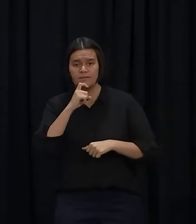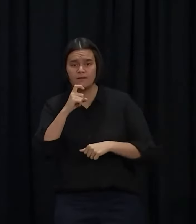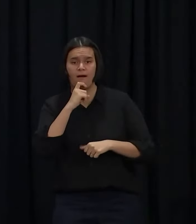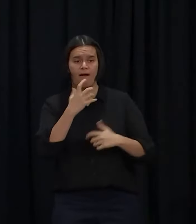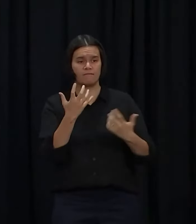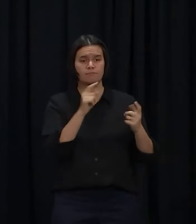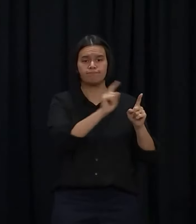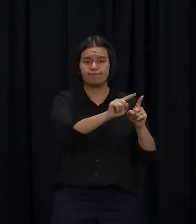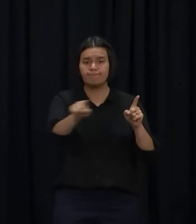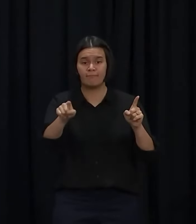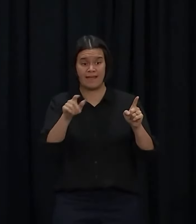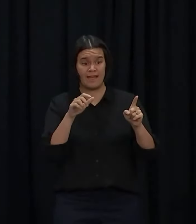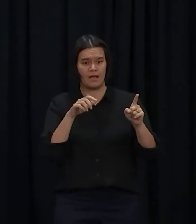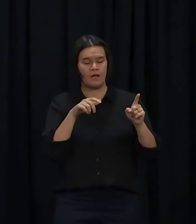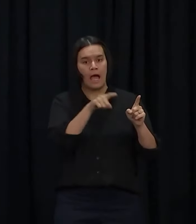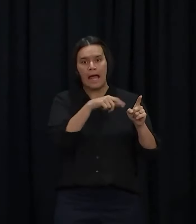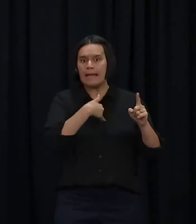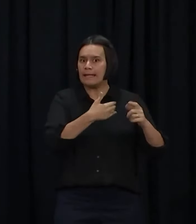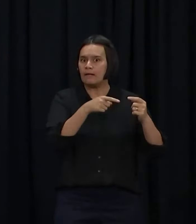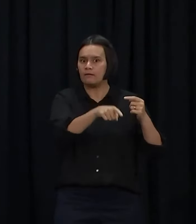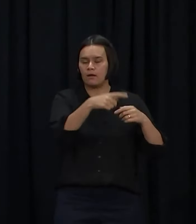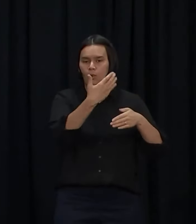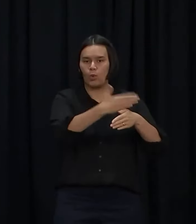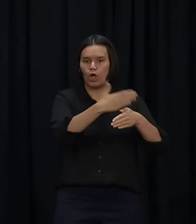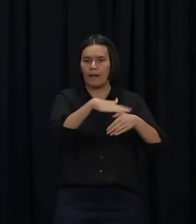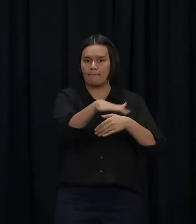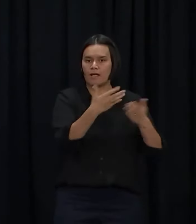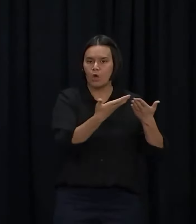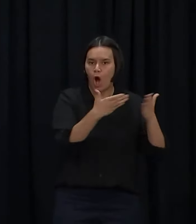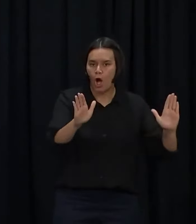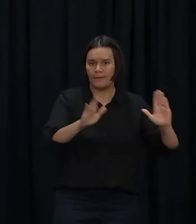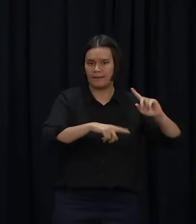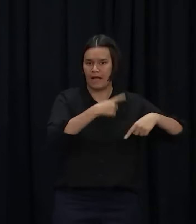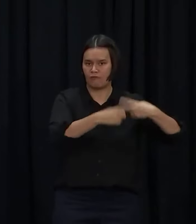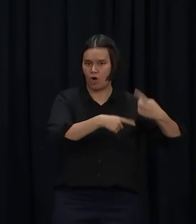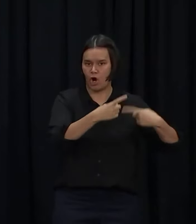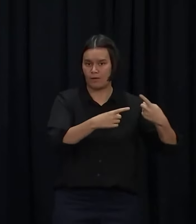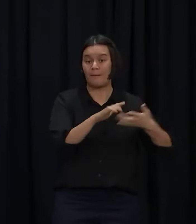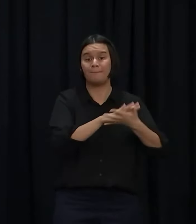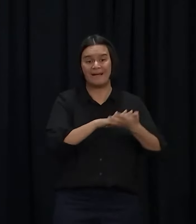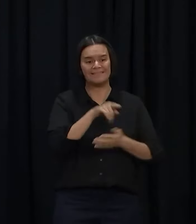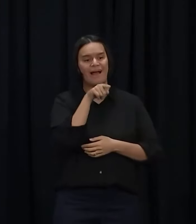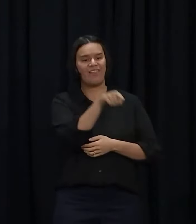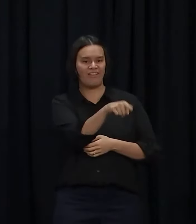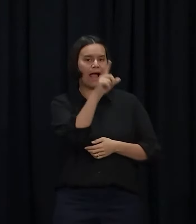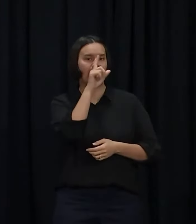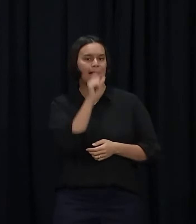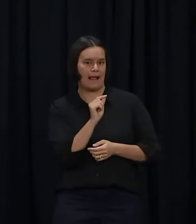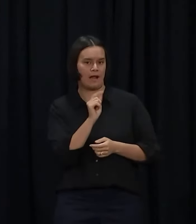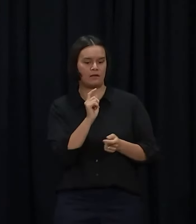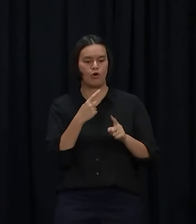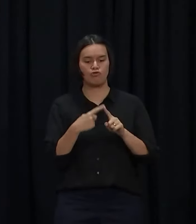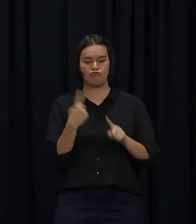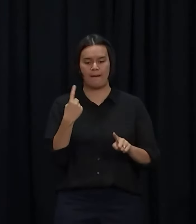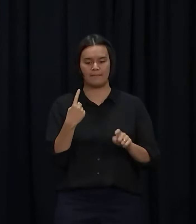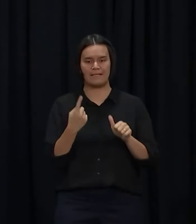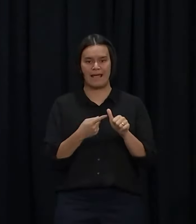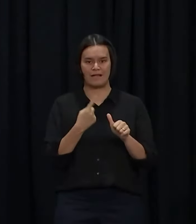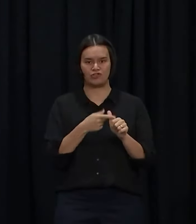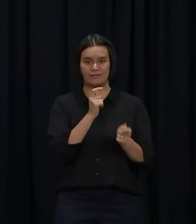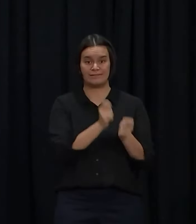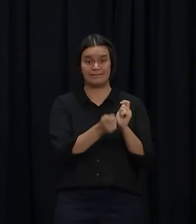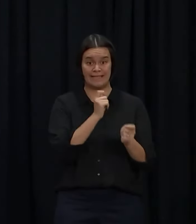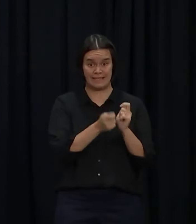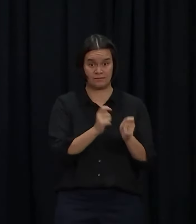who may be identified as contacts. So there, they will be able to use a test to return to work regime. So that is something